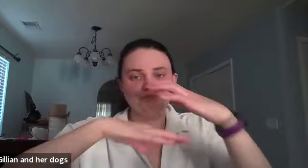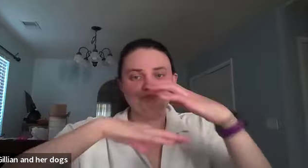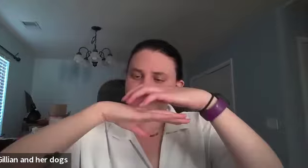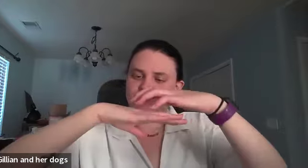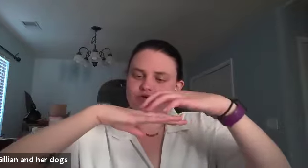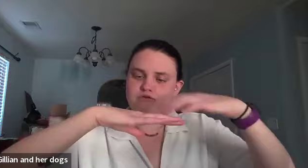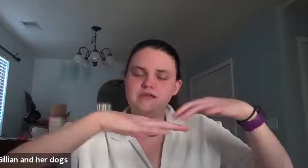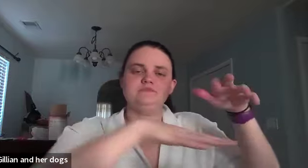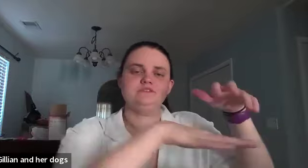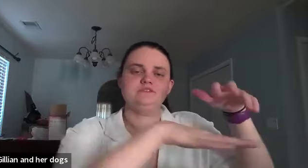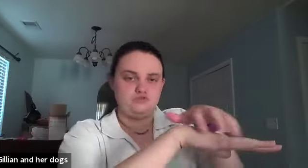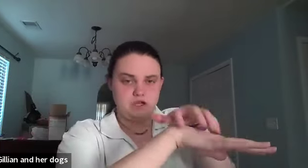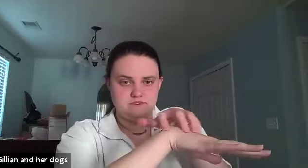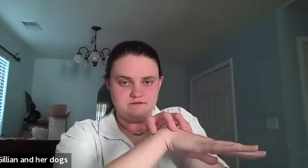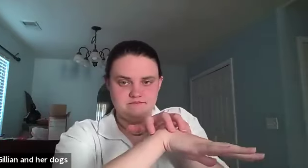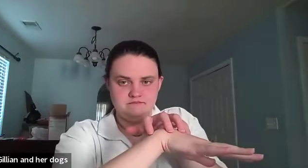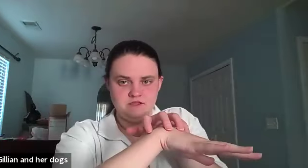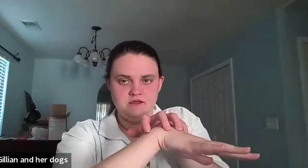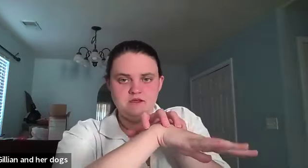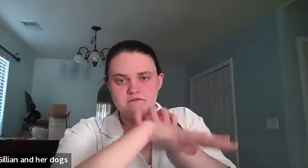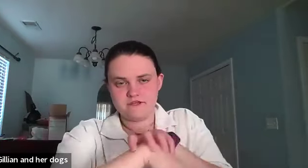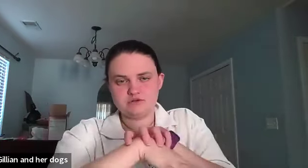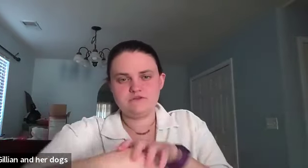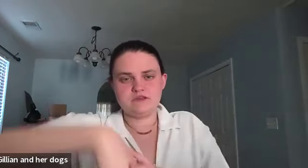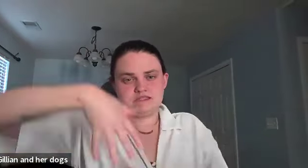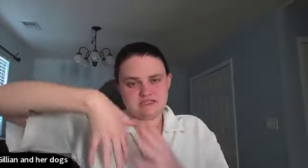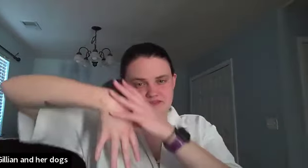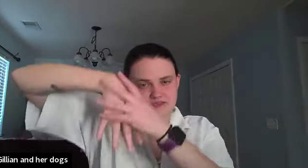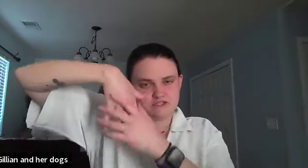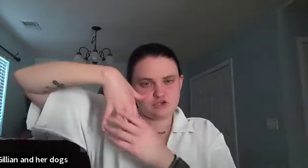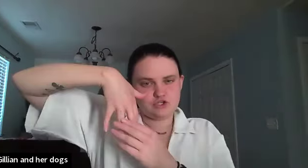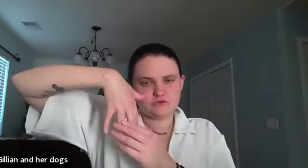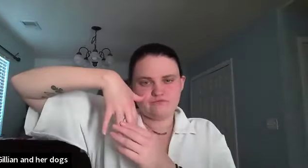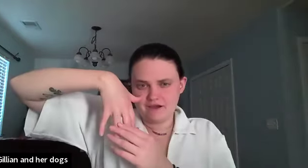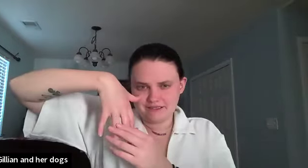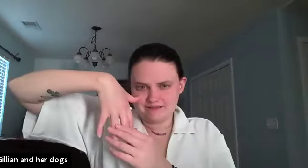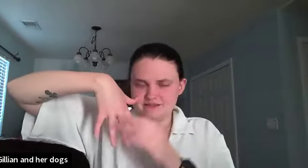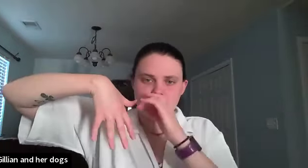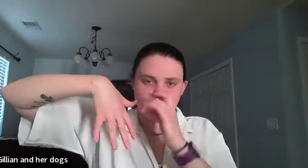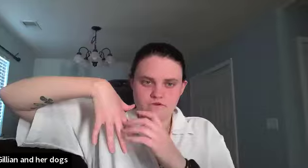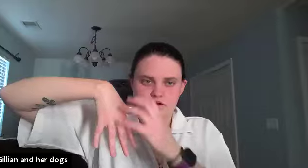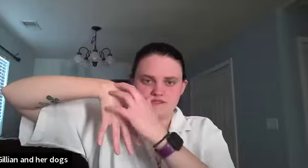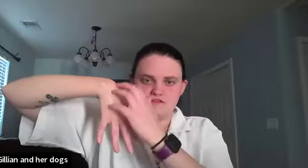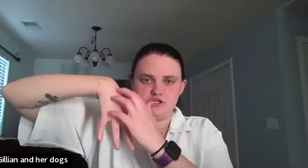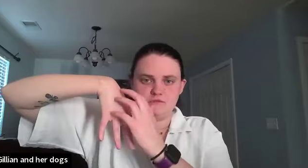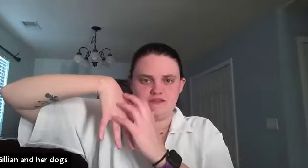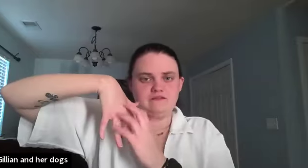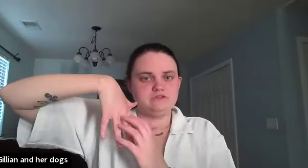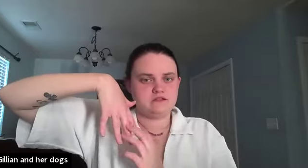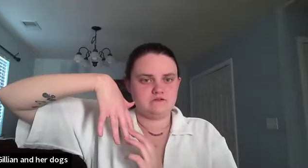them. Grapes or grapes. The visual for this is these are your vines that hold the grapes, and then you're making the little dots